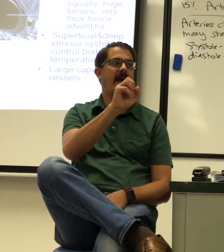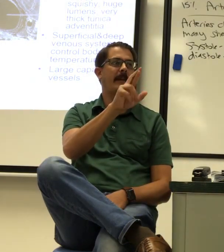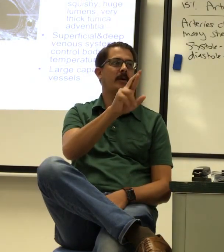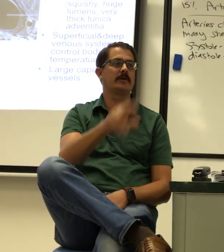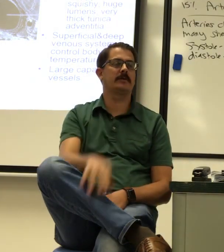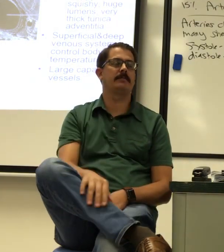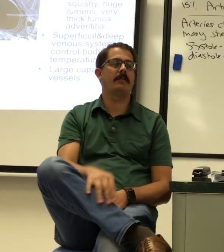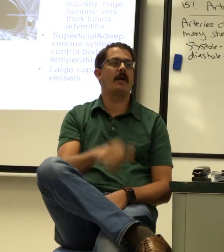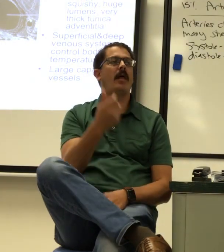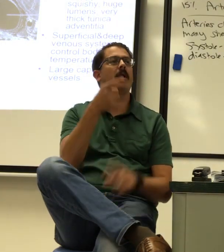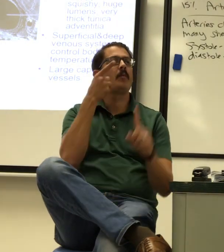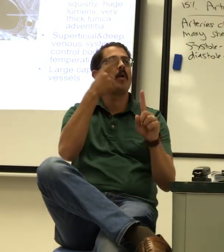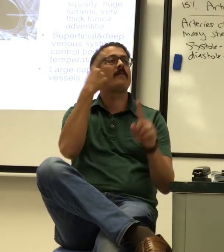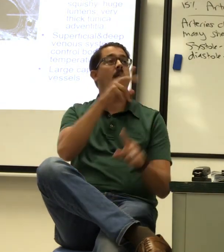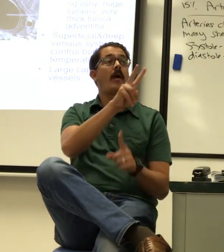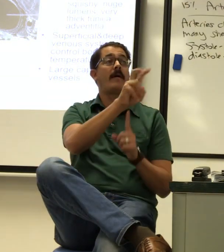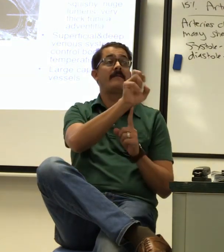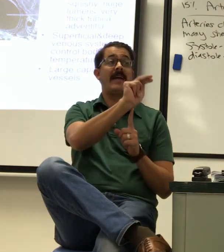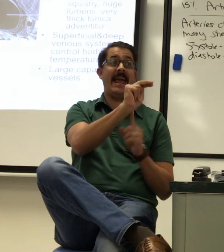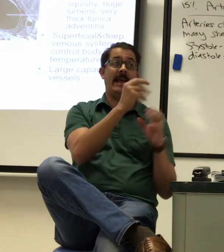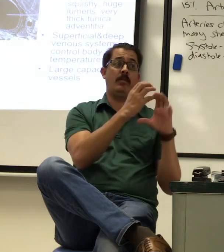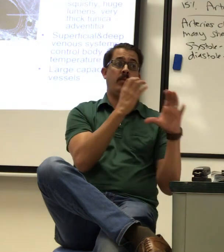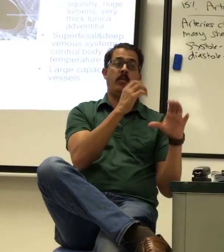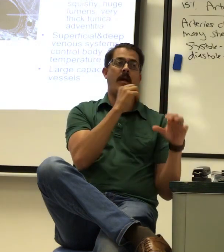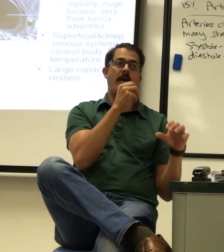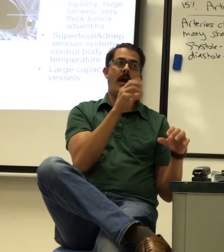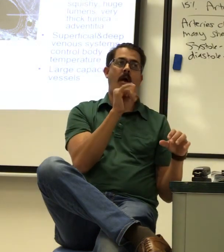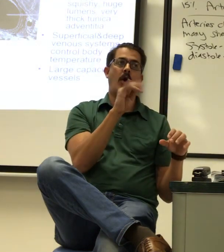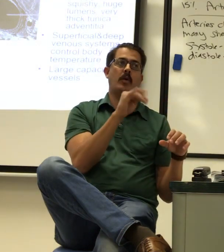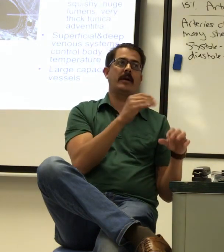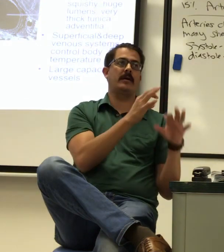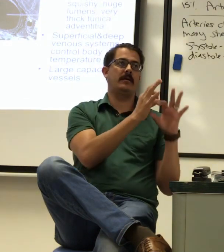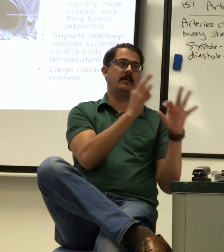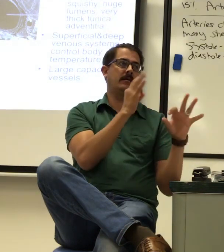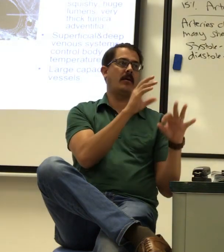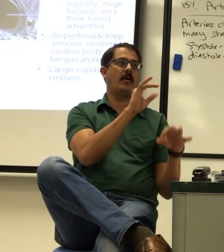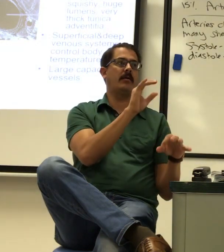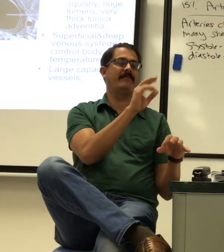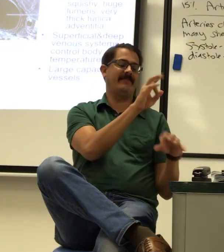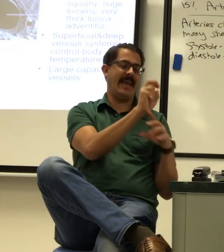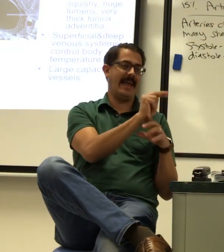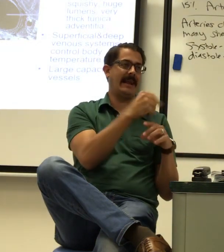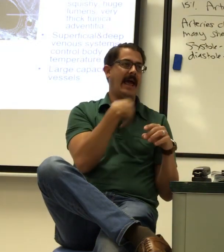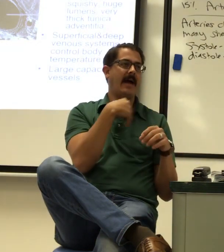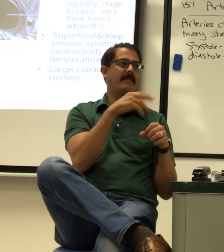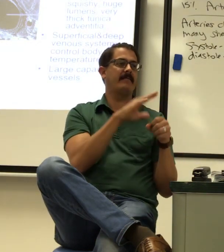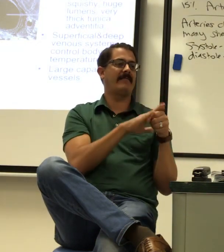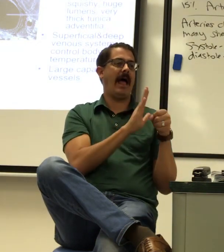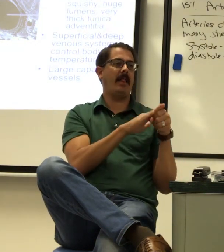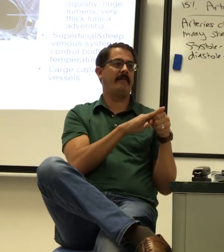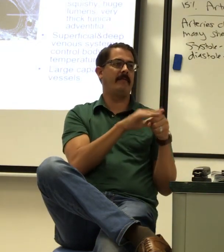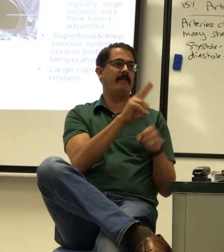have for veins that's not for arteries is these venous valves.